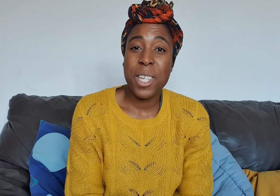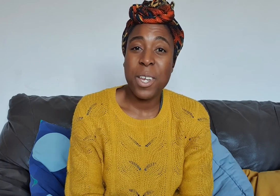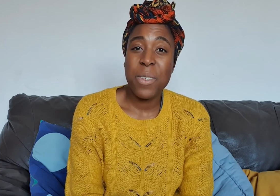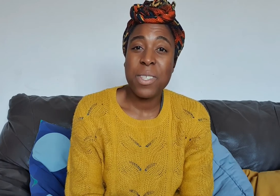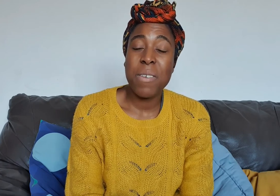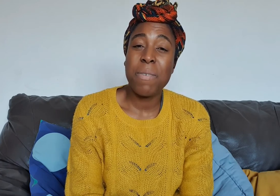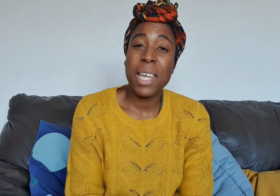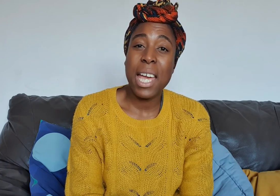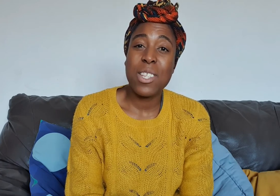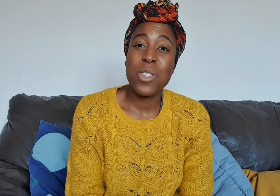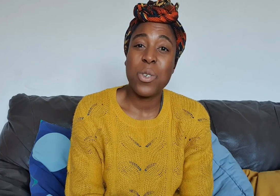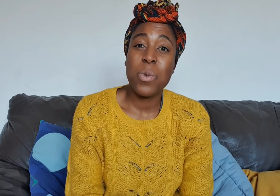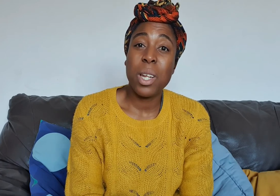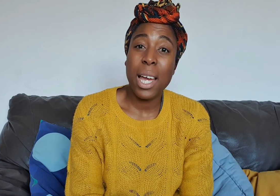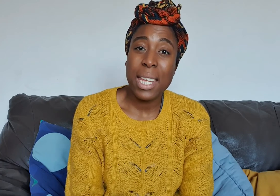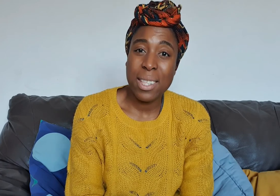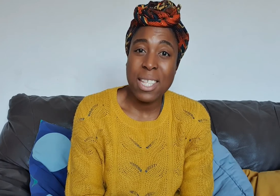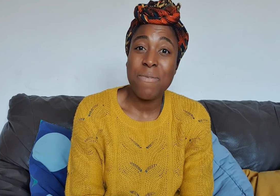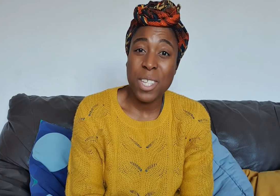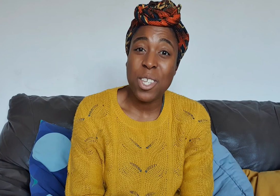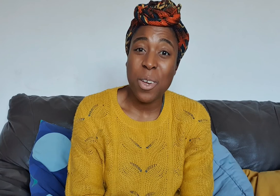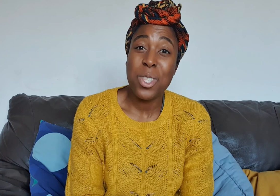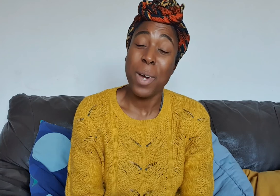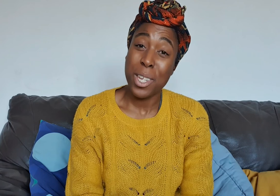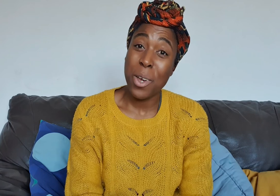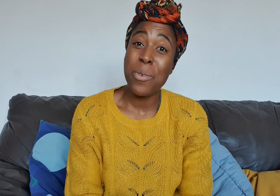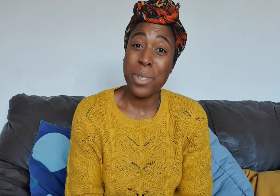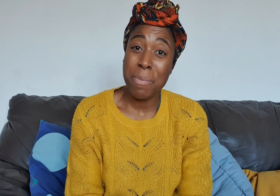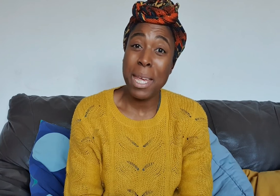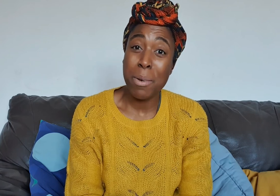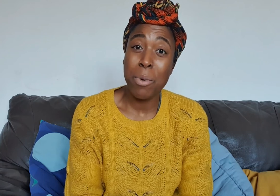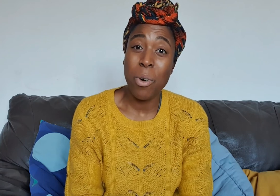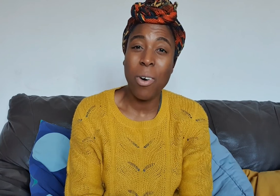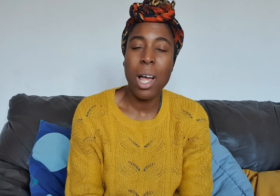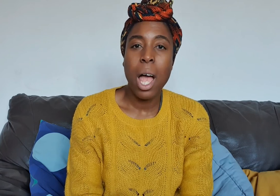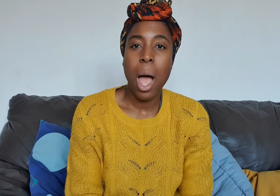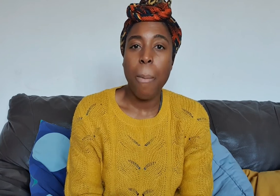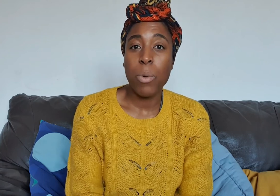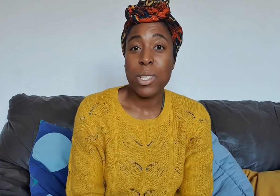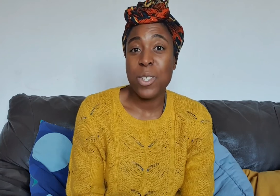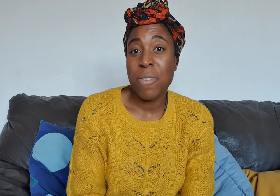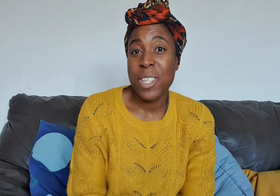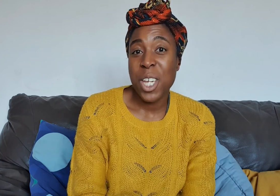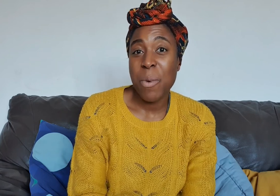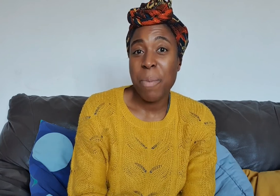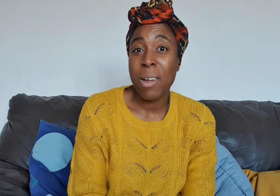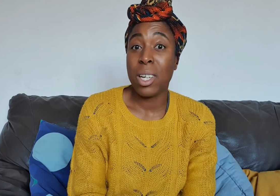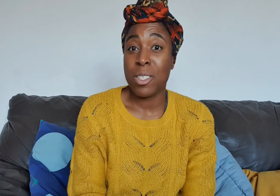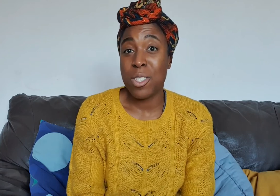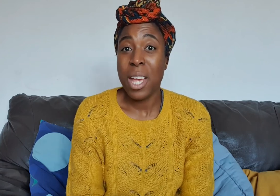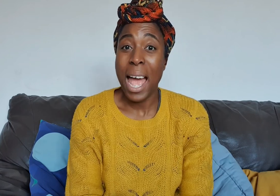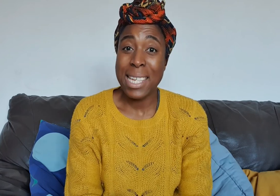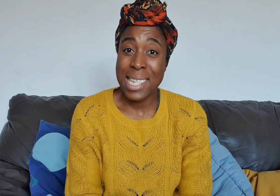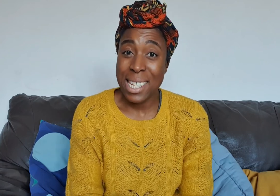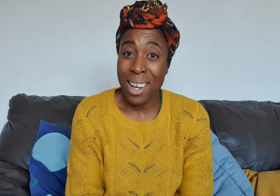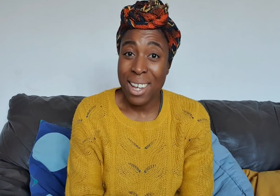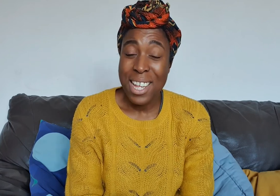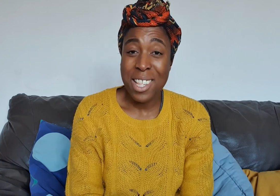videos, don't forget to like this video so I know to make more. I want to do a video about lunch and dinner. So if